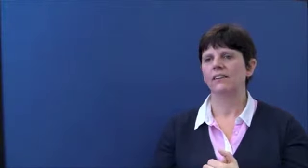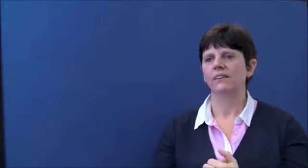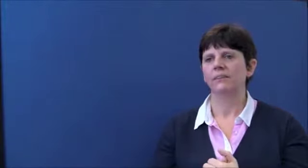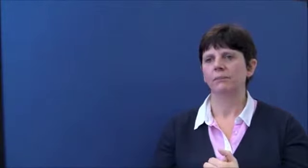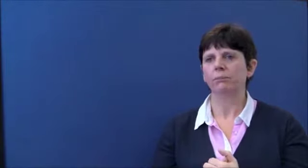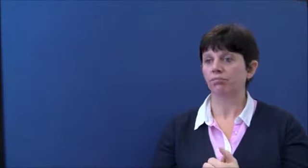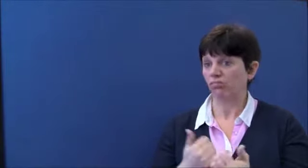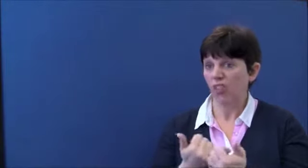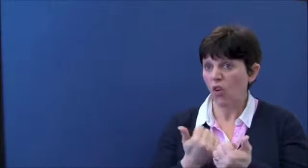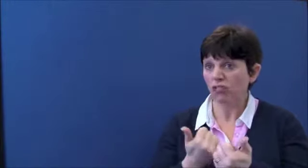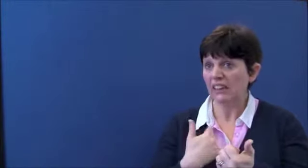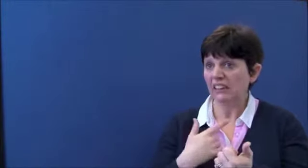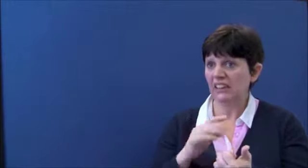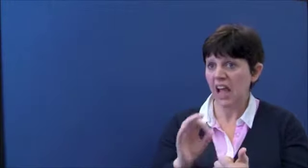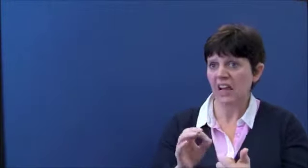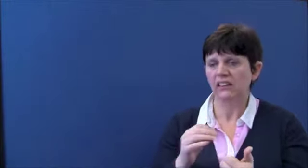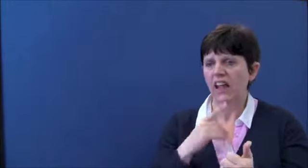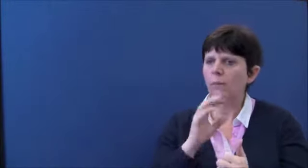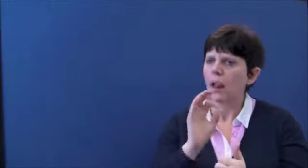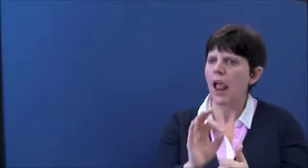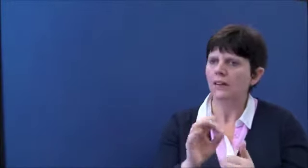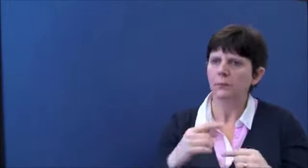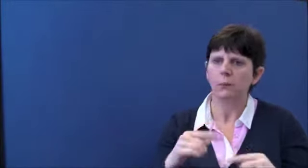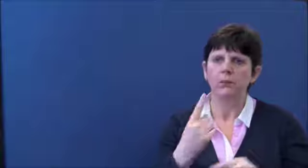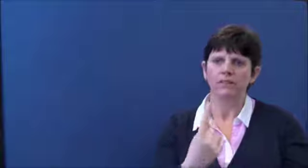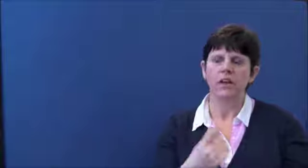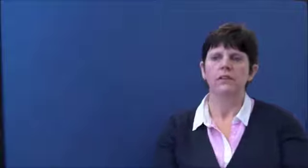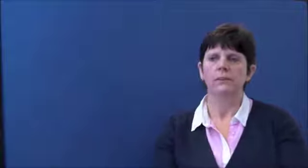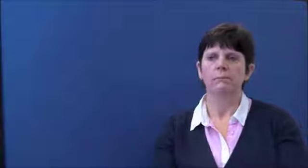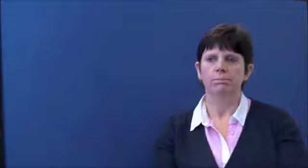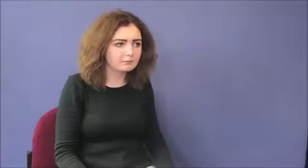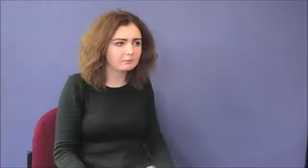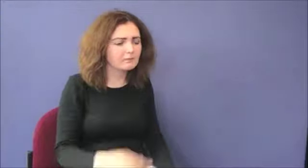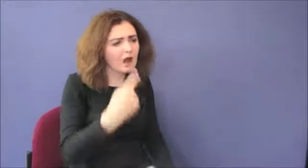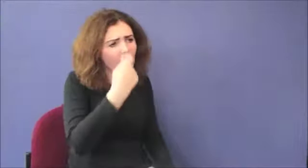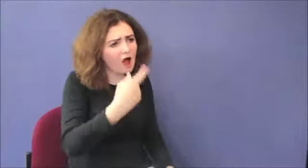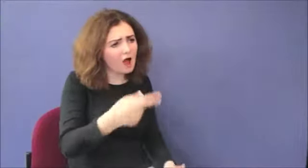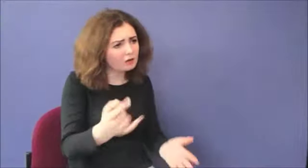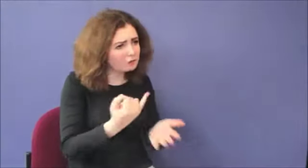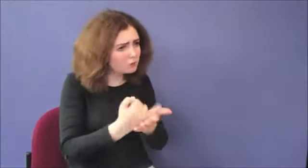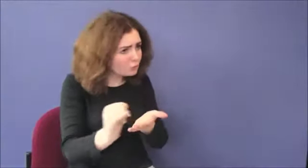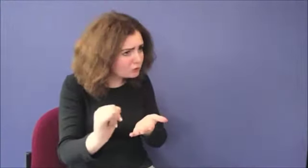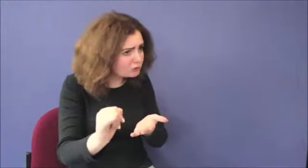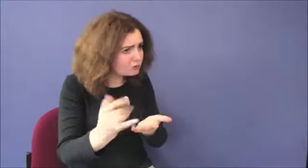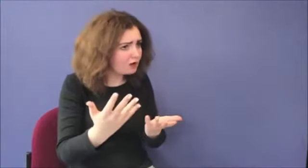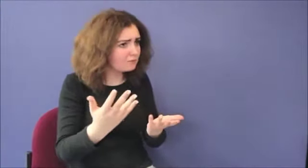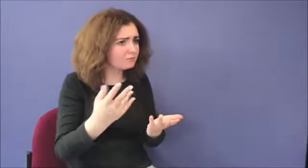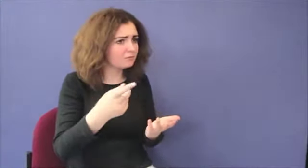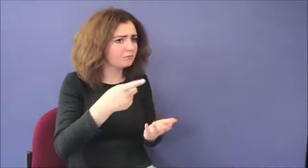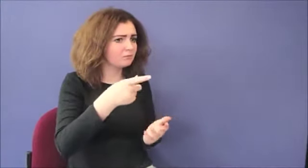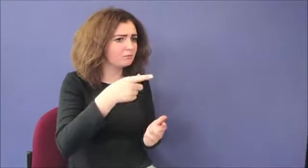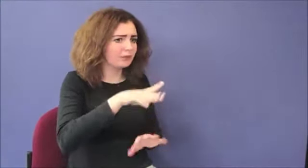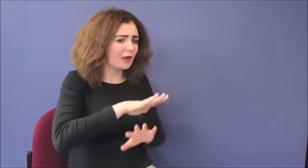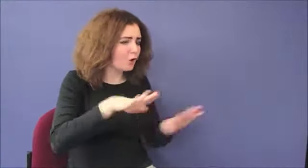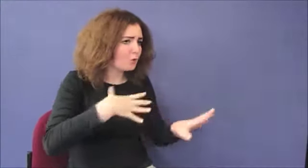at the meetings. We will ask the young person's permission before we do this. Can they say no? They don't